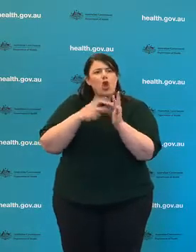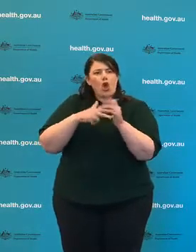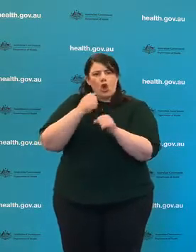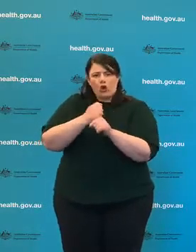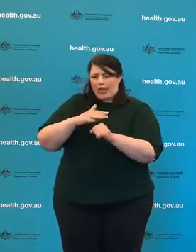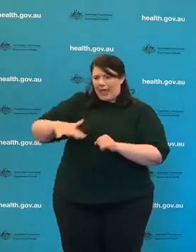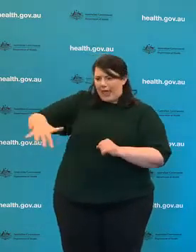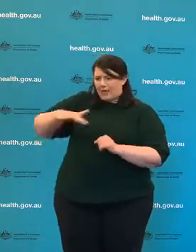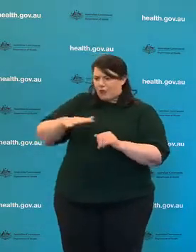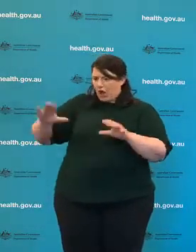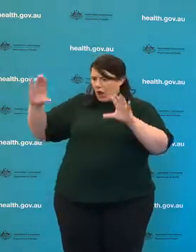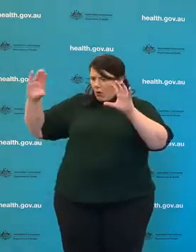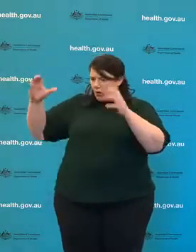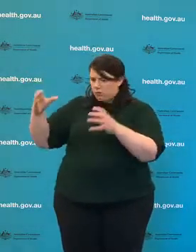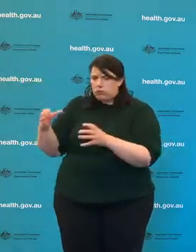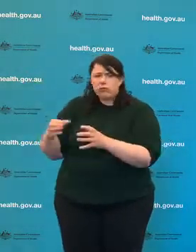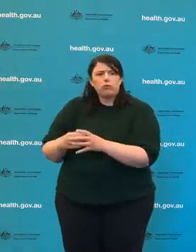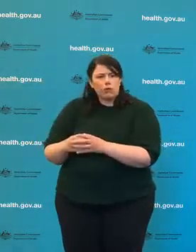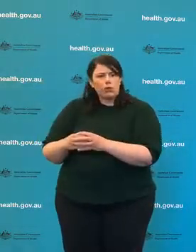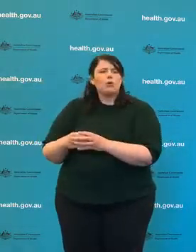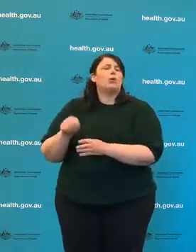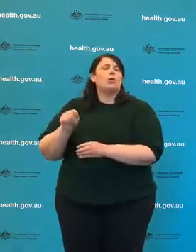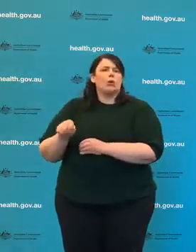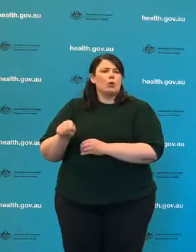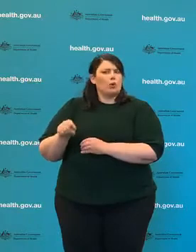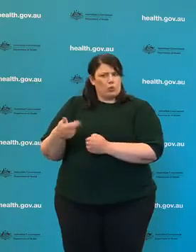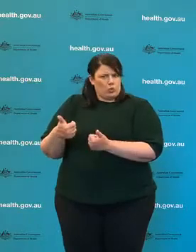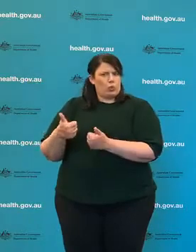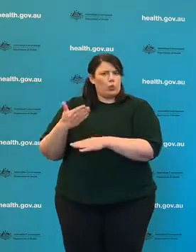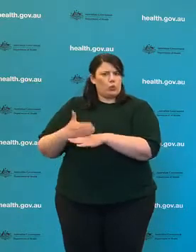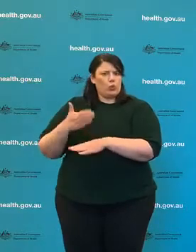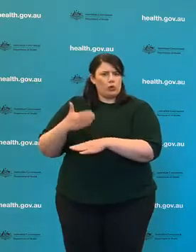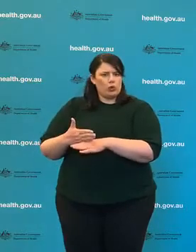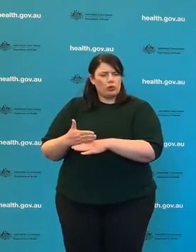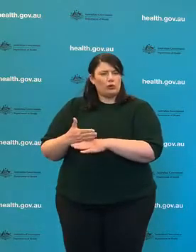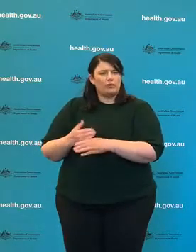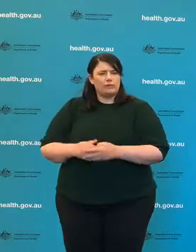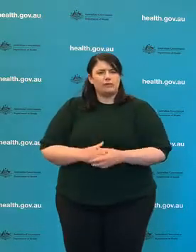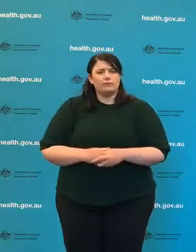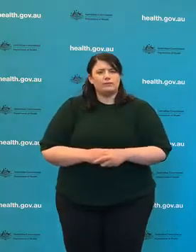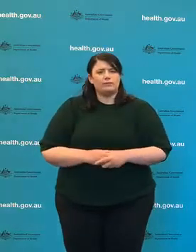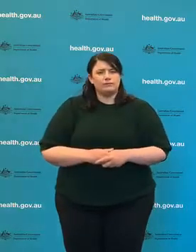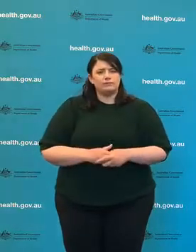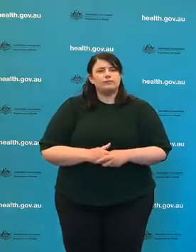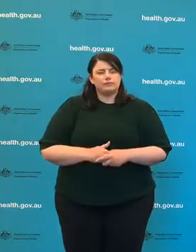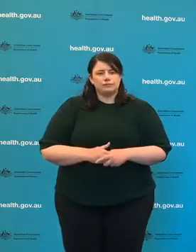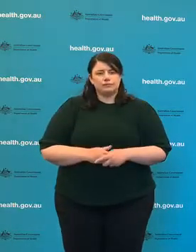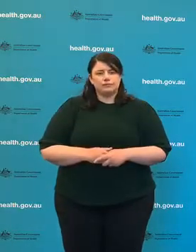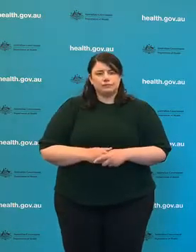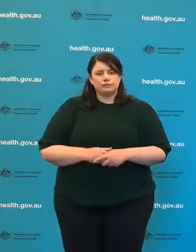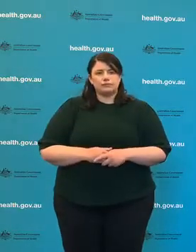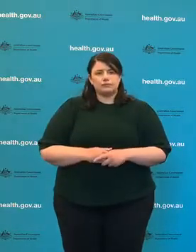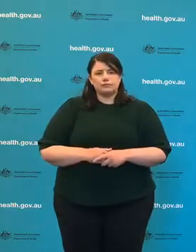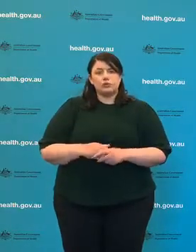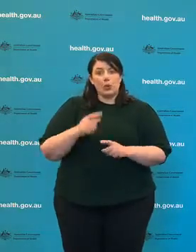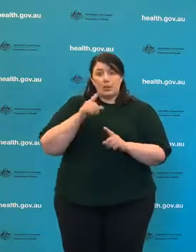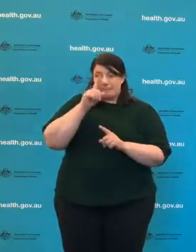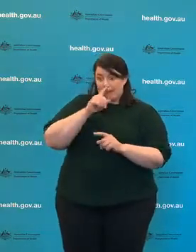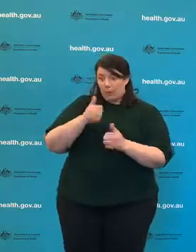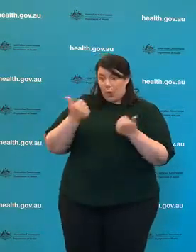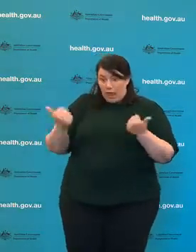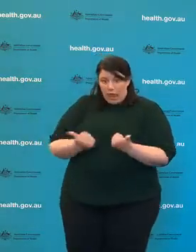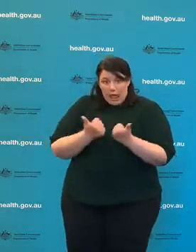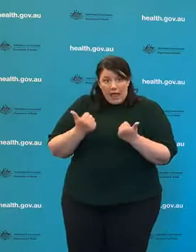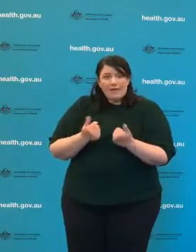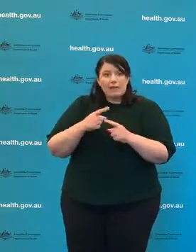So there are differences in how that method is applied and the resources that are behind that, but I